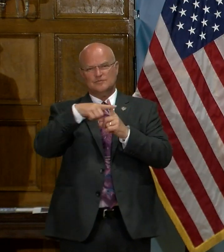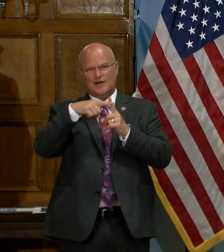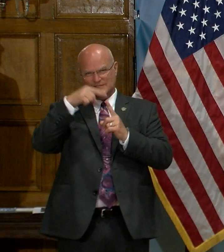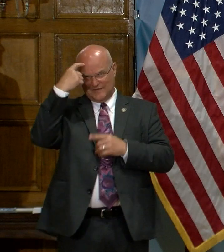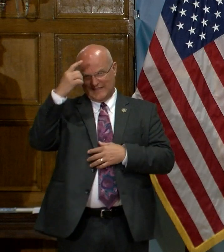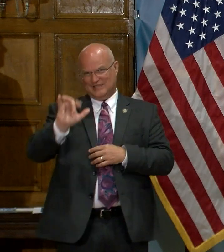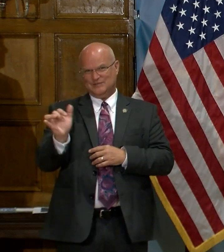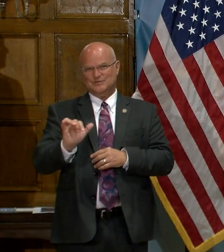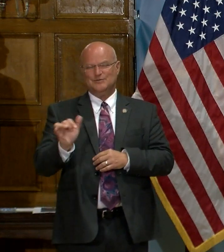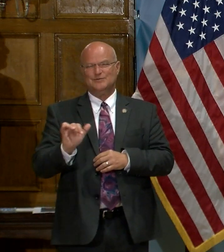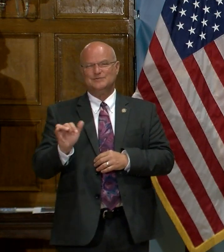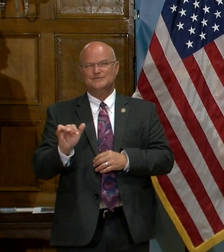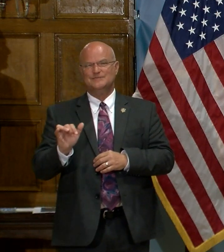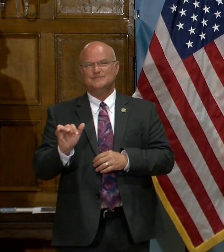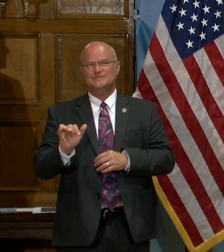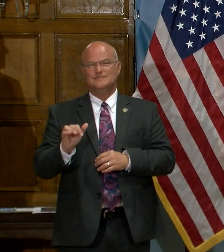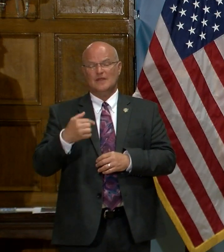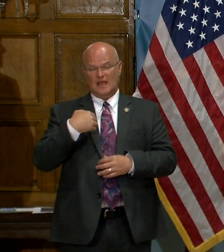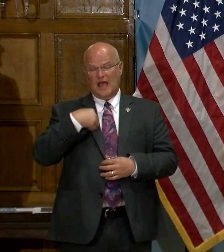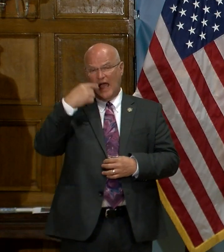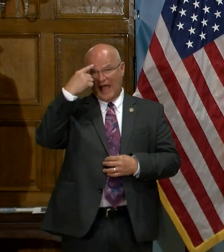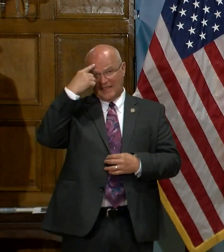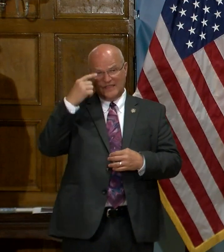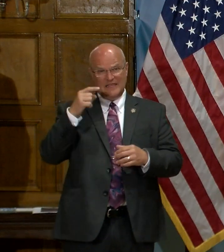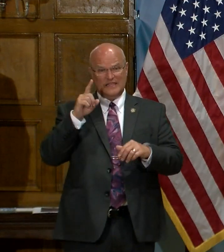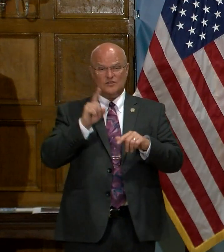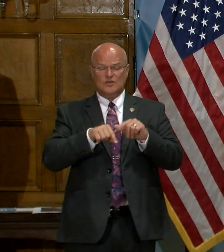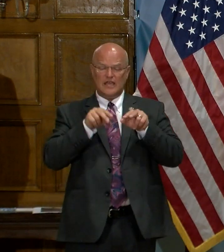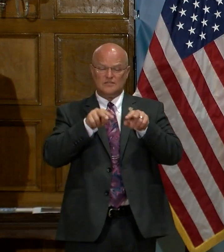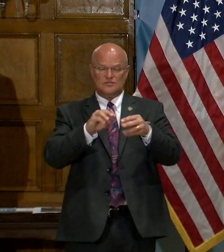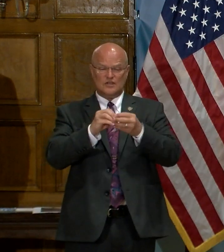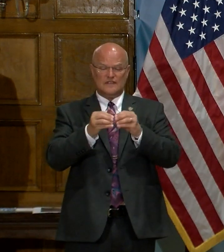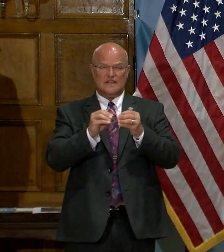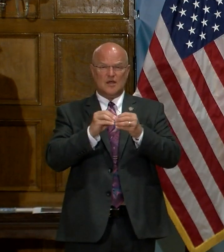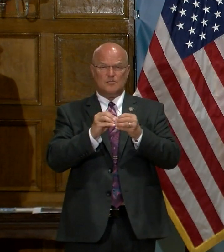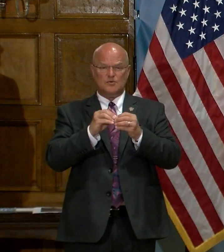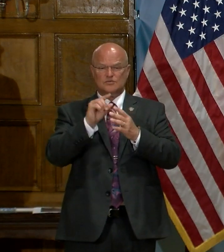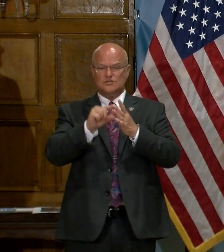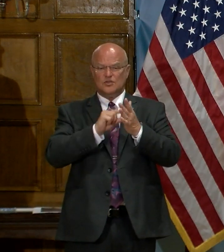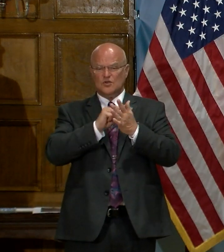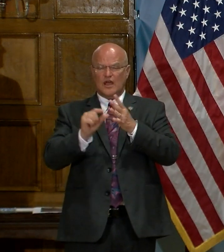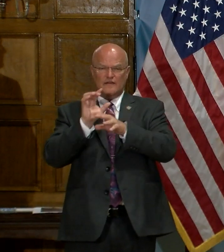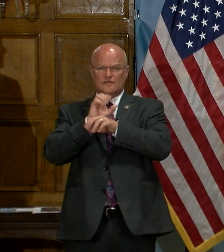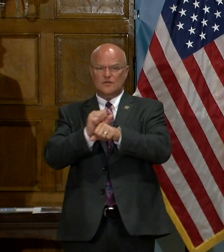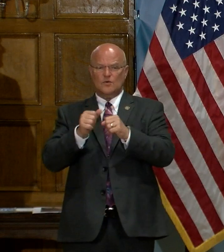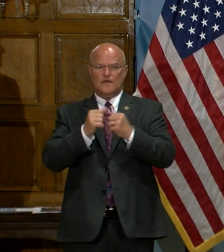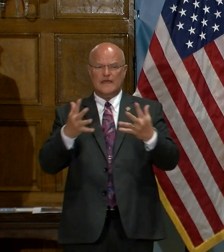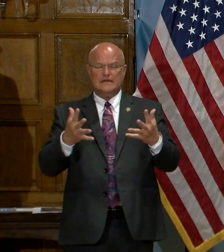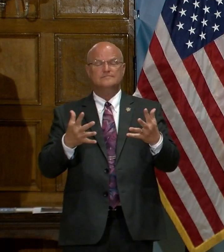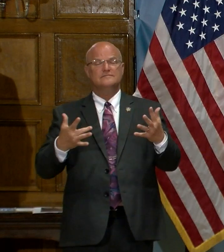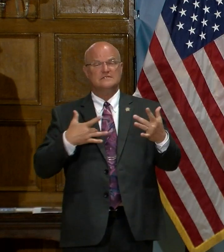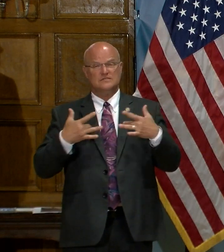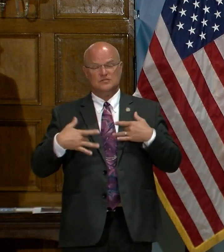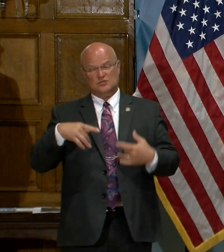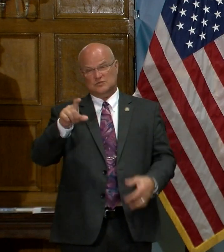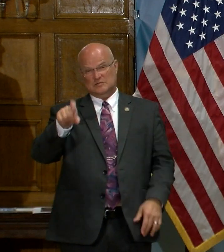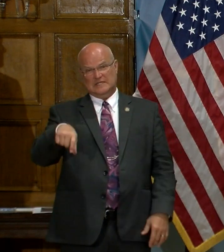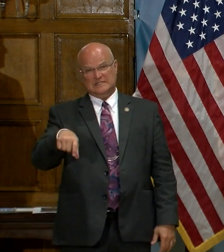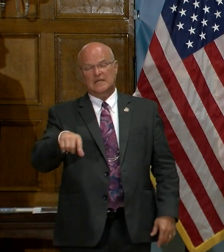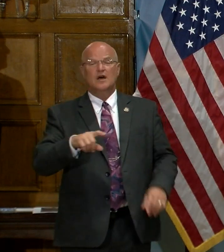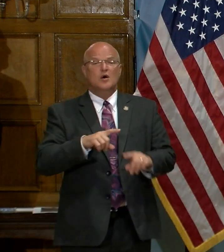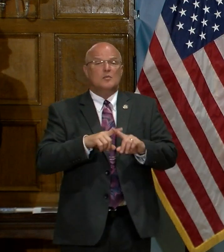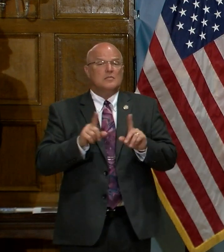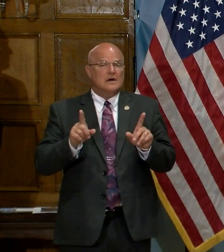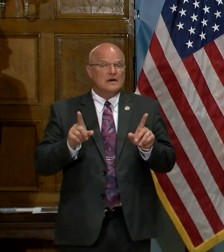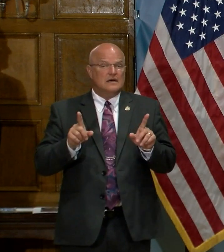optimistic. I think you can't look at the numbers and the graphs and the trends without being a little bit concerned. But